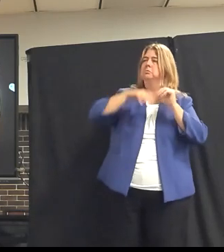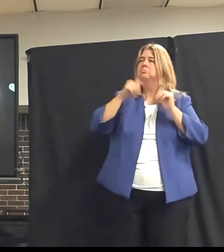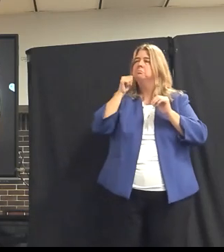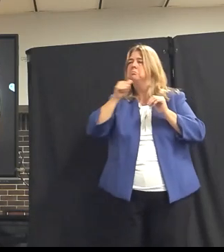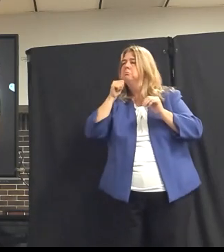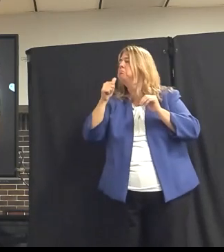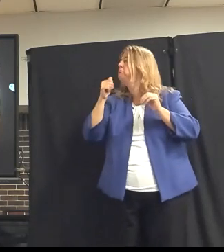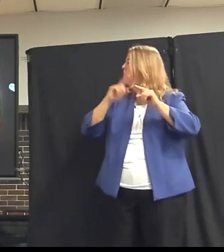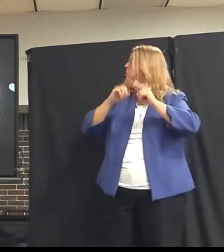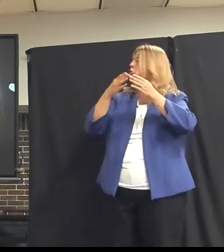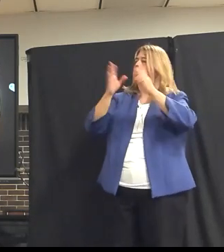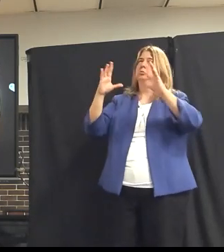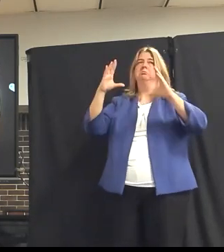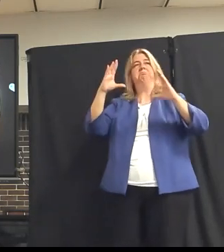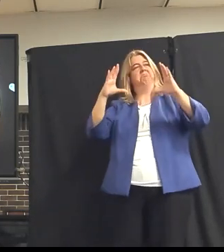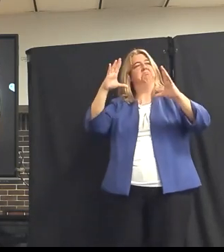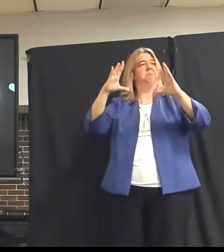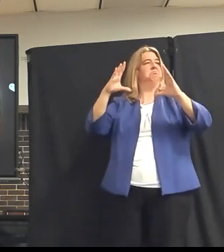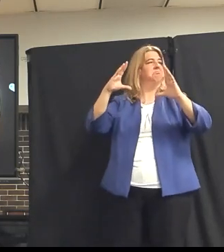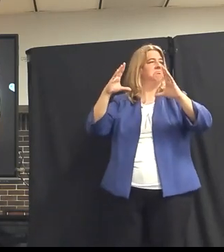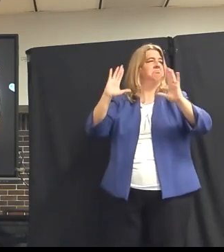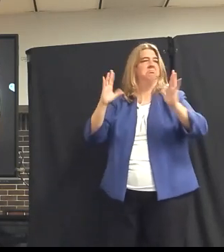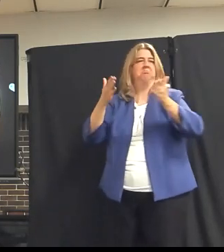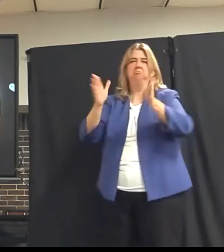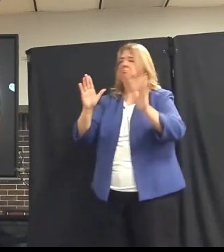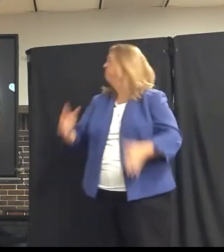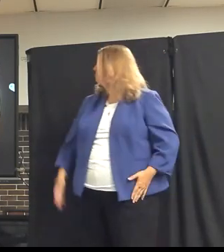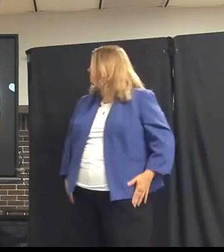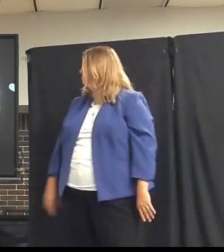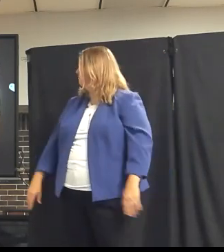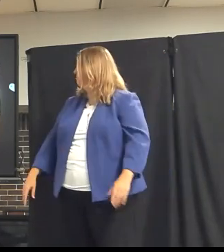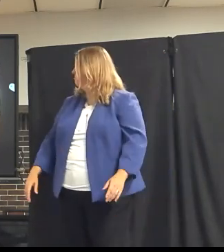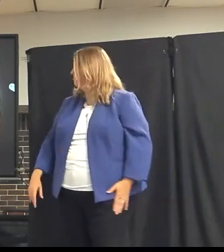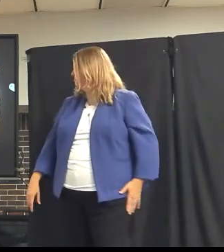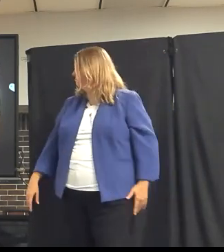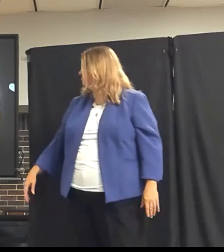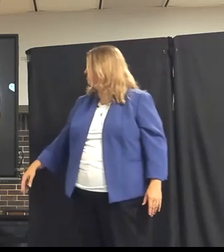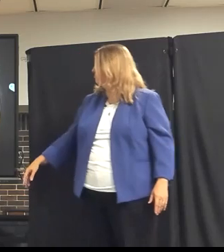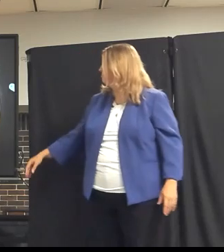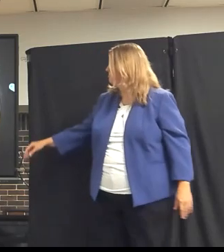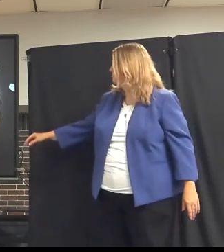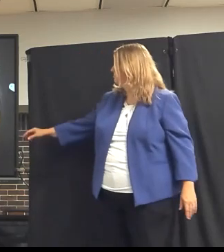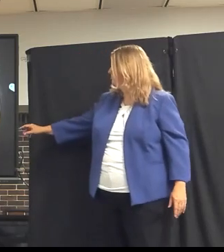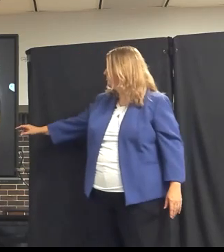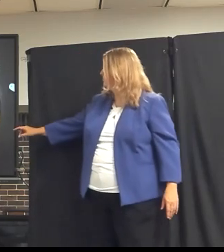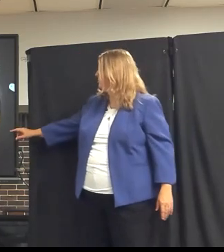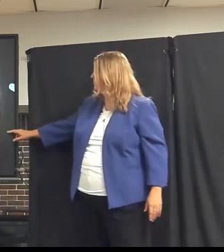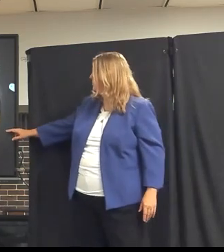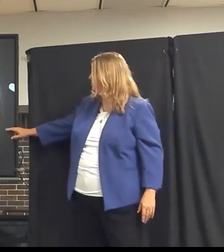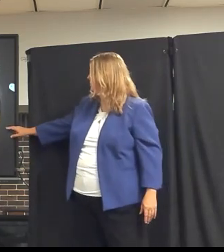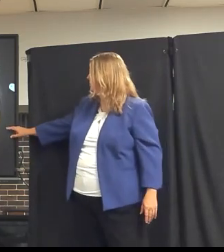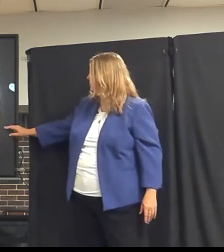28. We have more boys and girls in the high school, but good numbers.